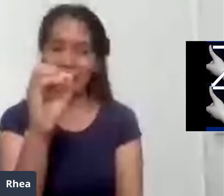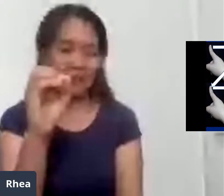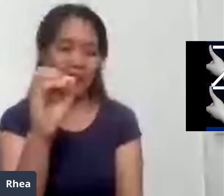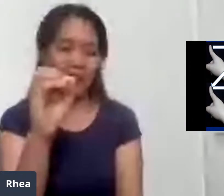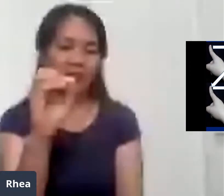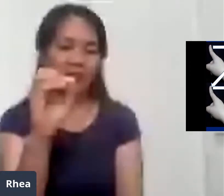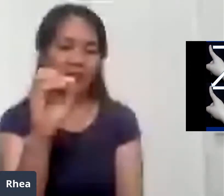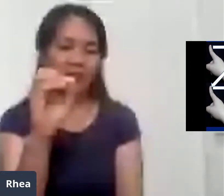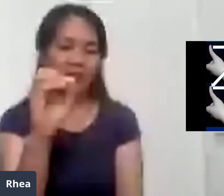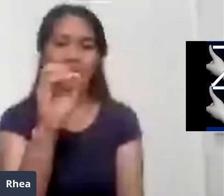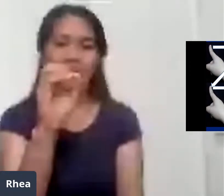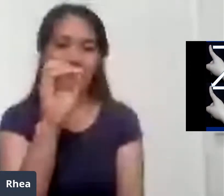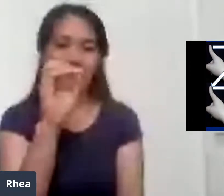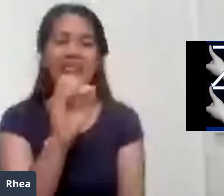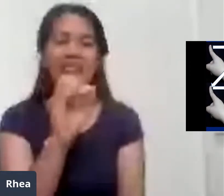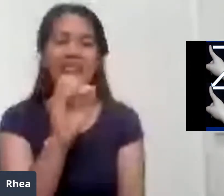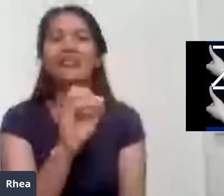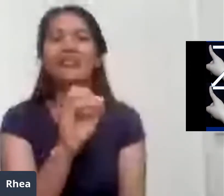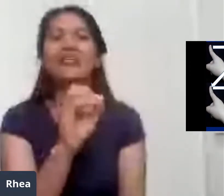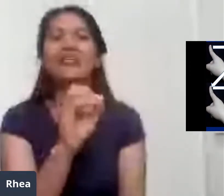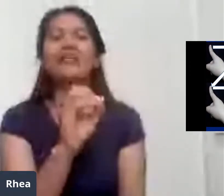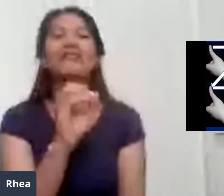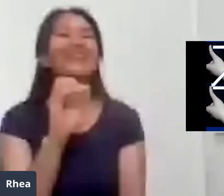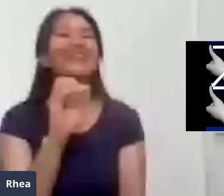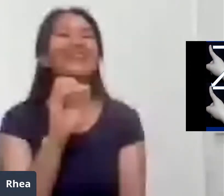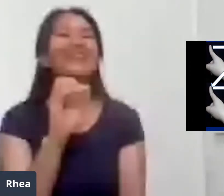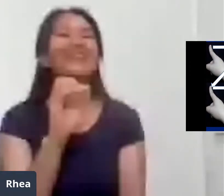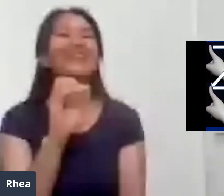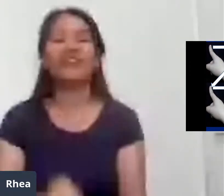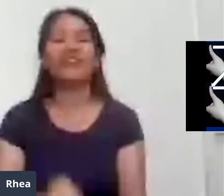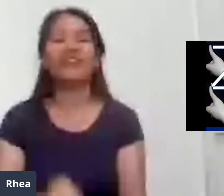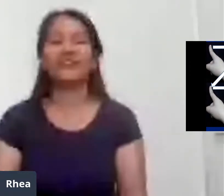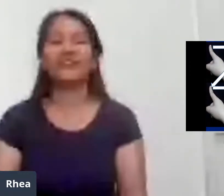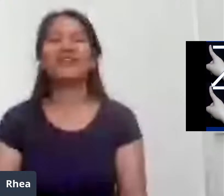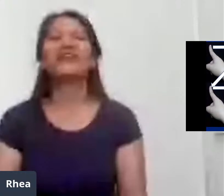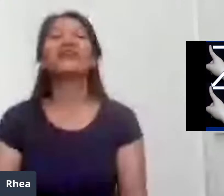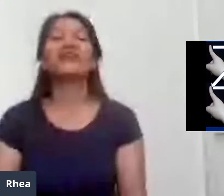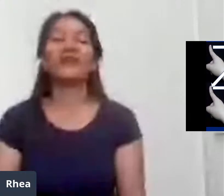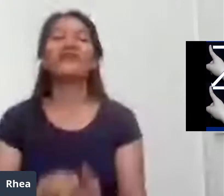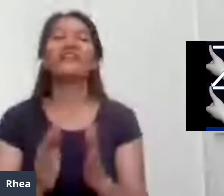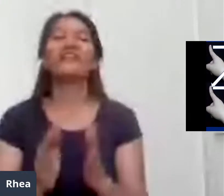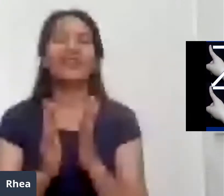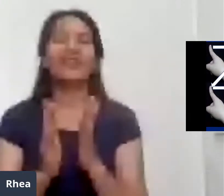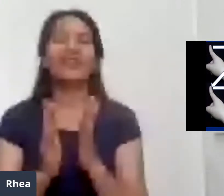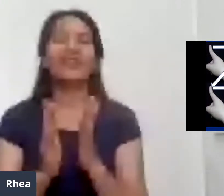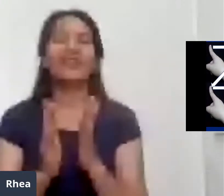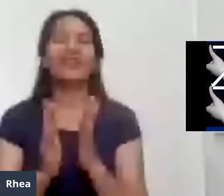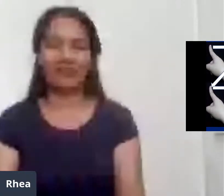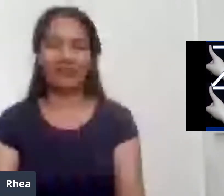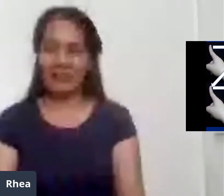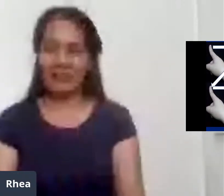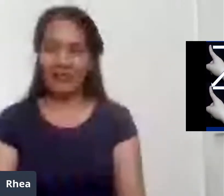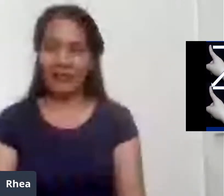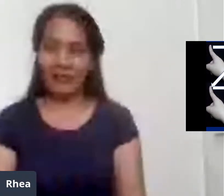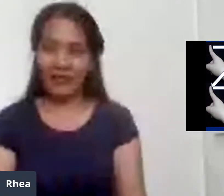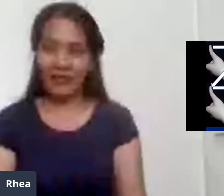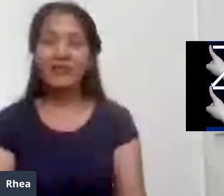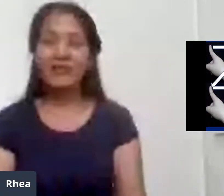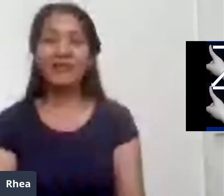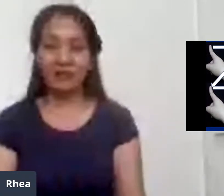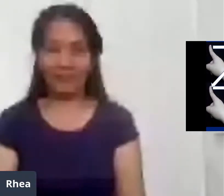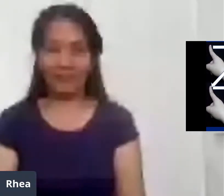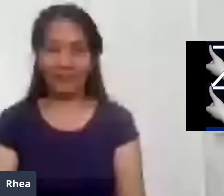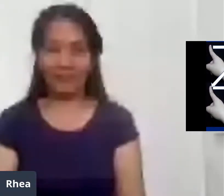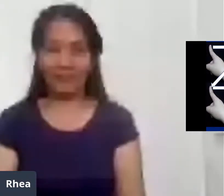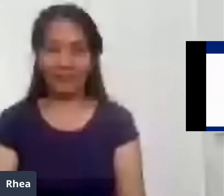zero. Zero COVID-19 in Mandaluyong. Hopefully we could have.